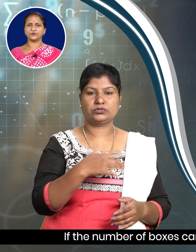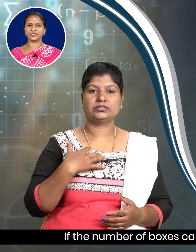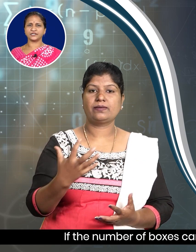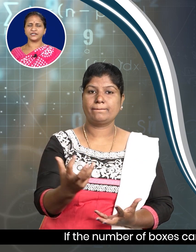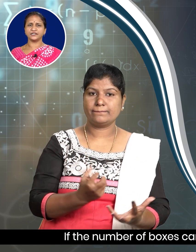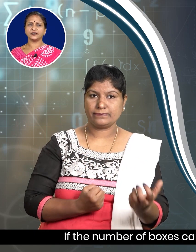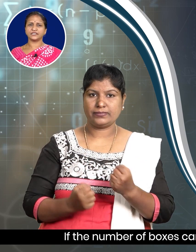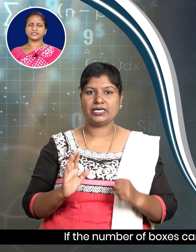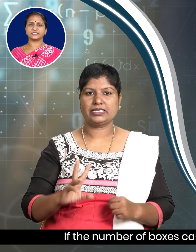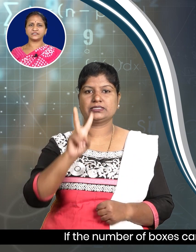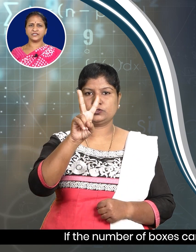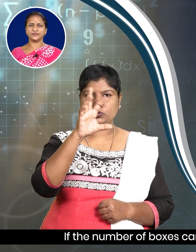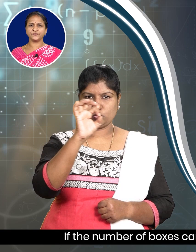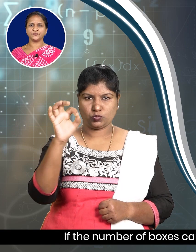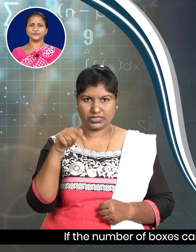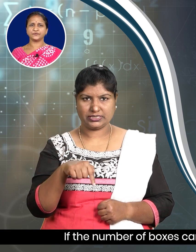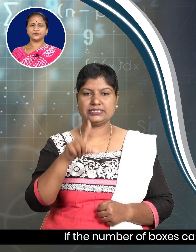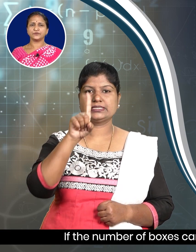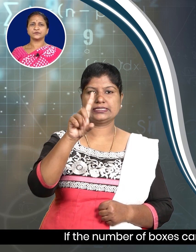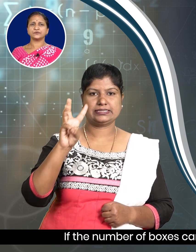the 200 is 13,